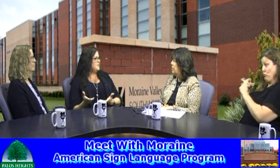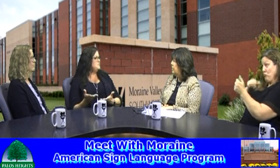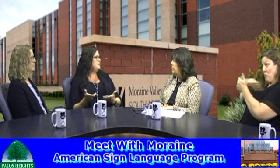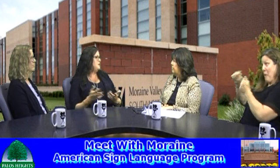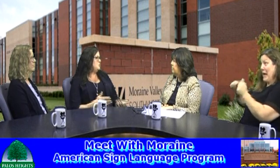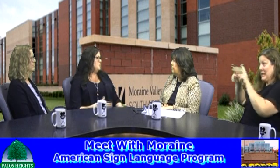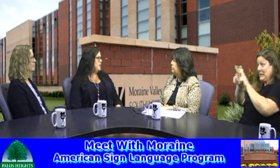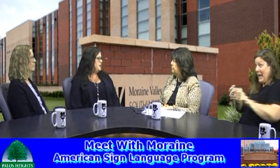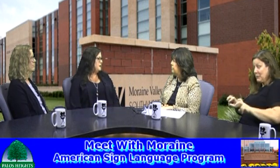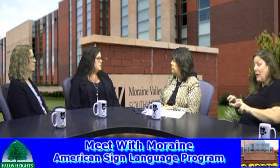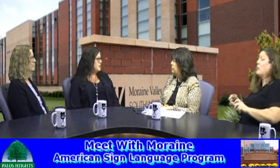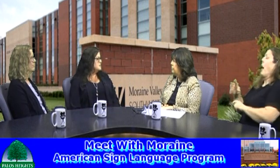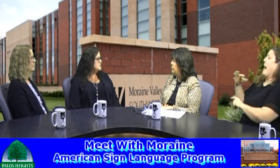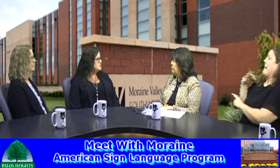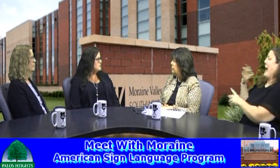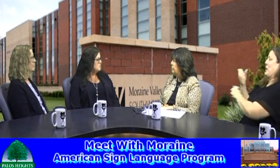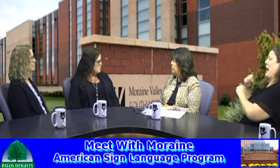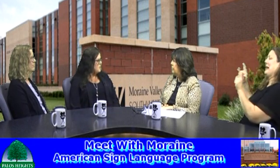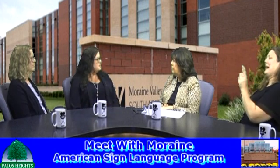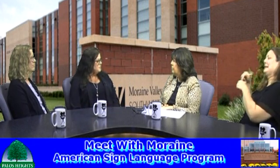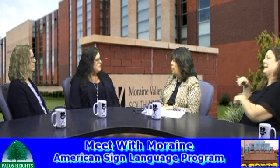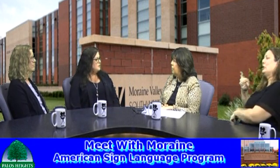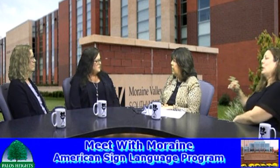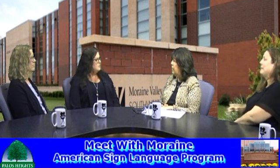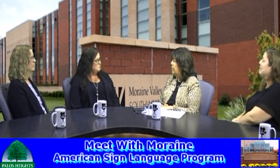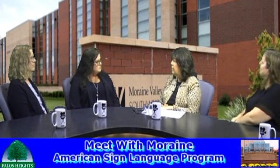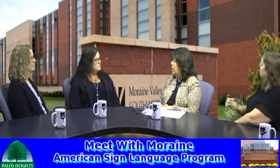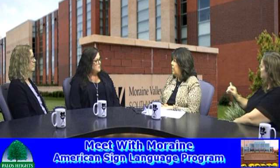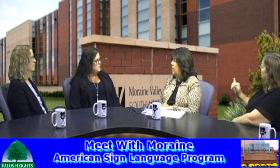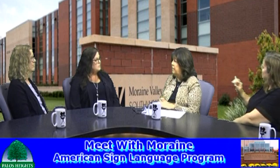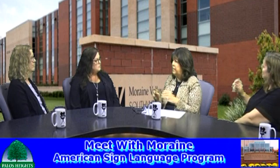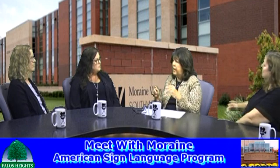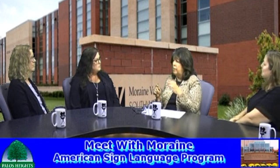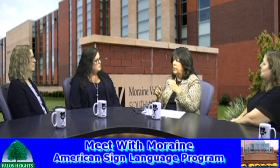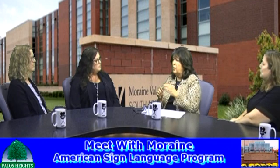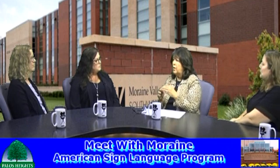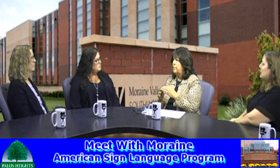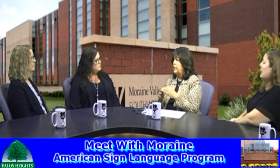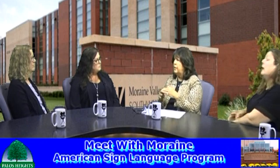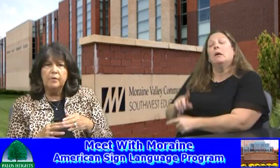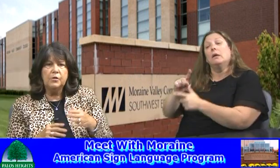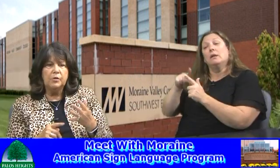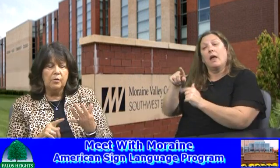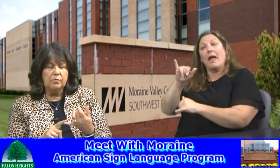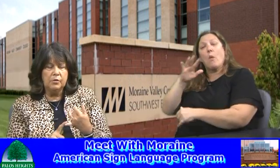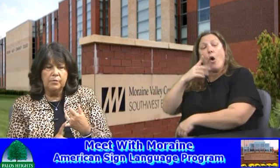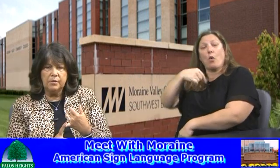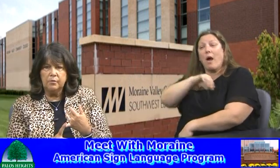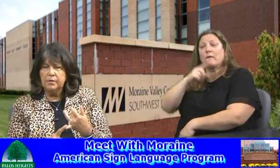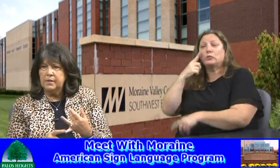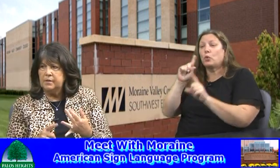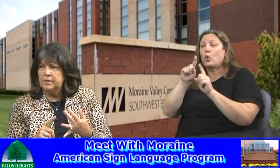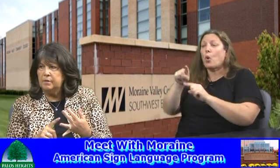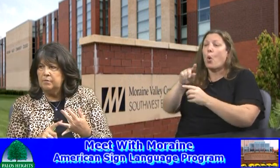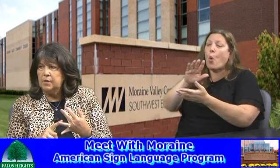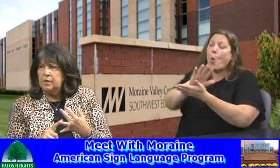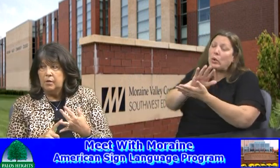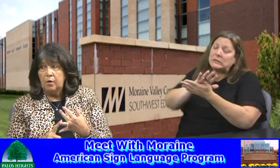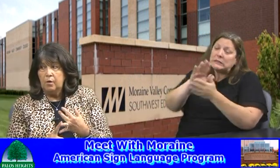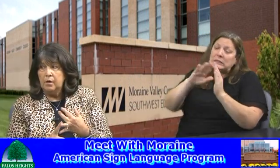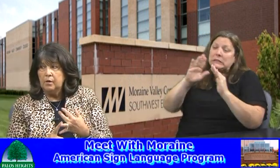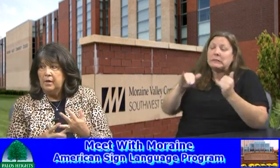that assessment, then you apply to get your license in Illinois. Okay. And then that would qualify you to go to a school